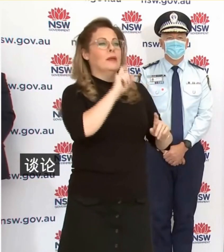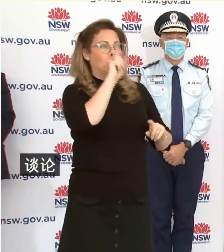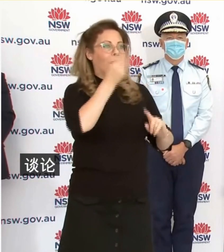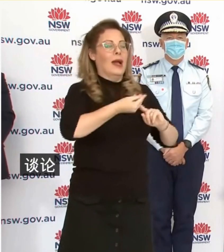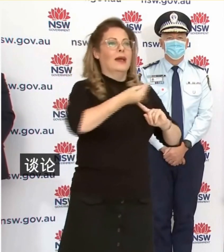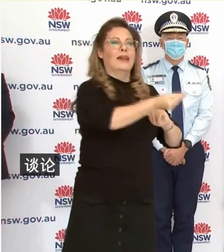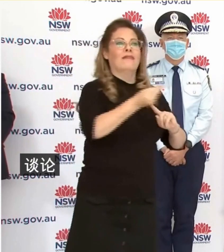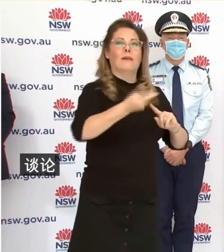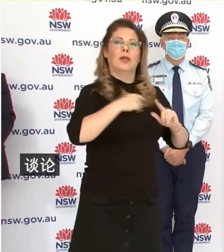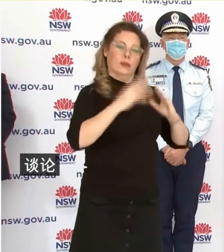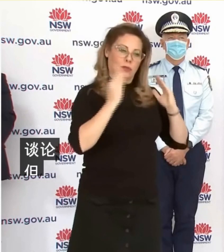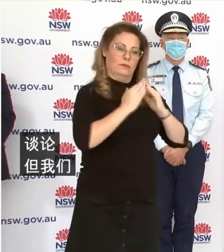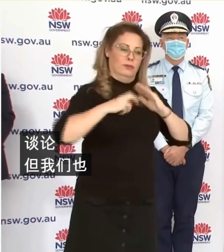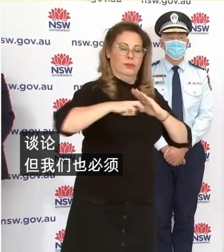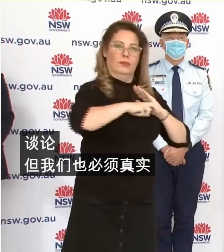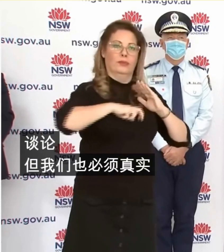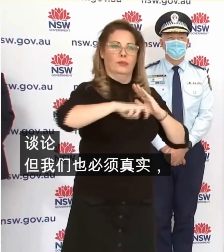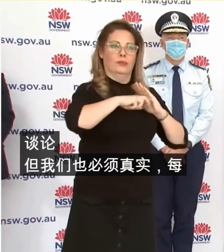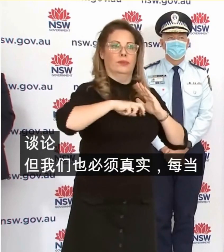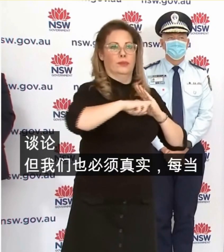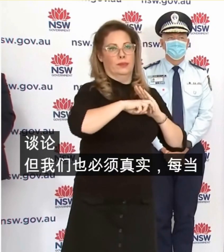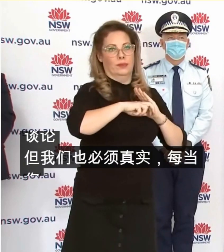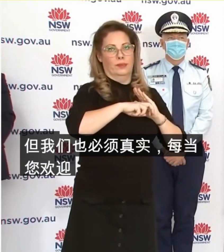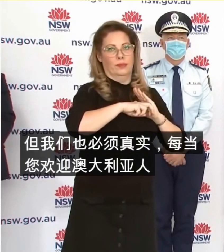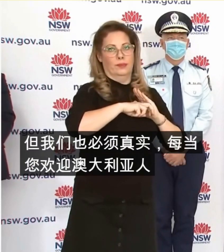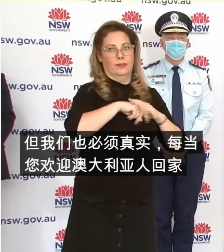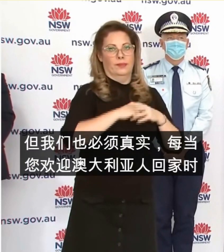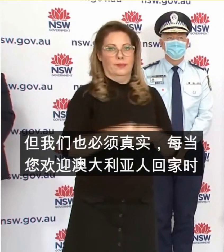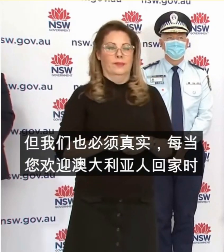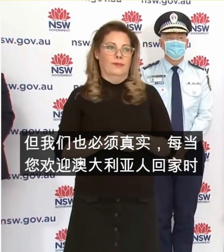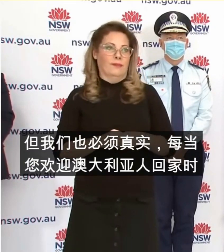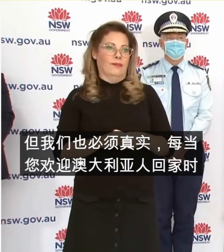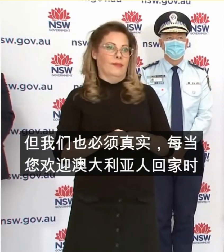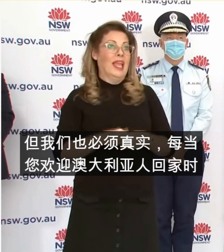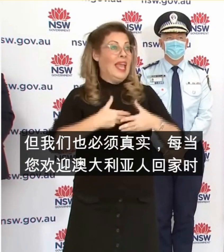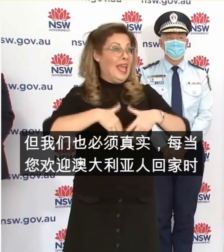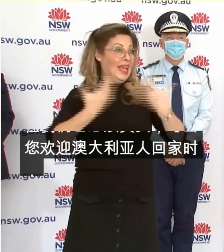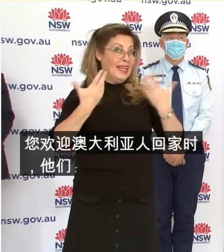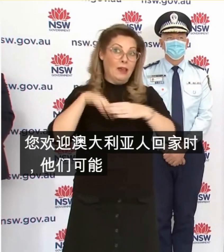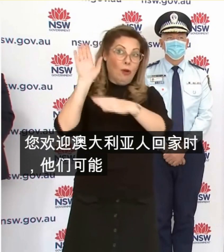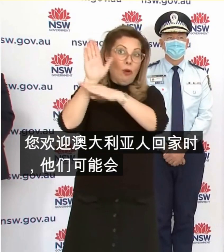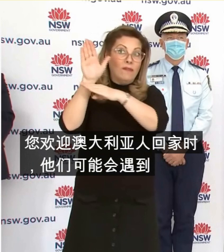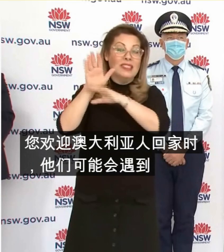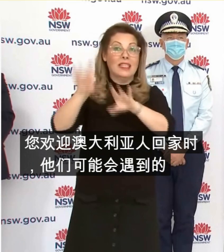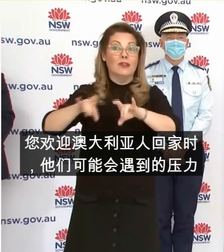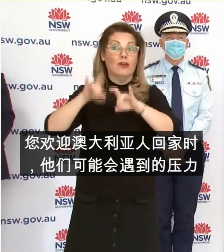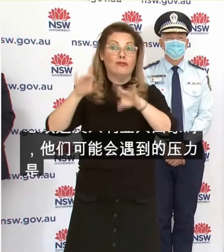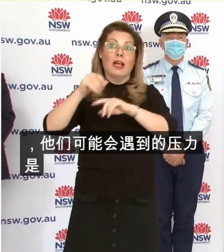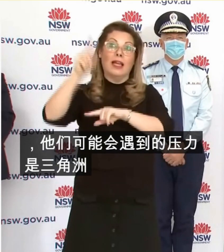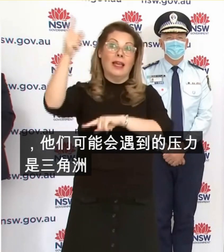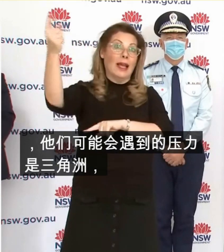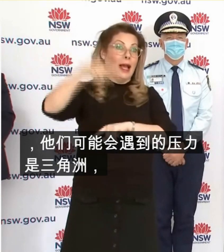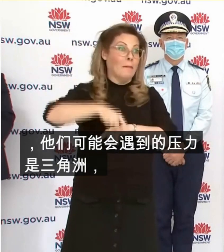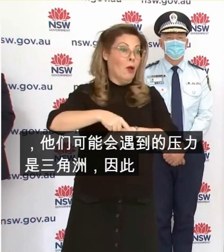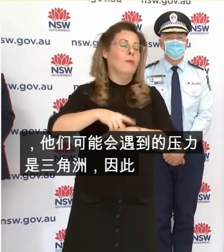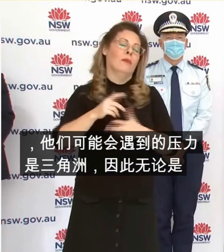is something people talk about, but we also have to be real. Whenever you're welcoming home Australians, the likely strain